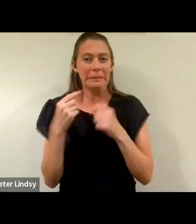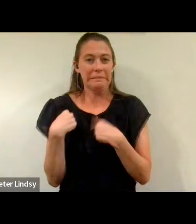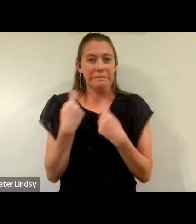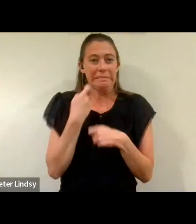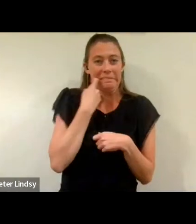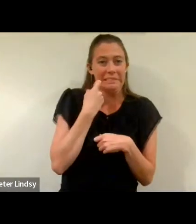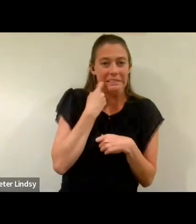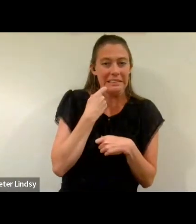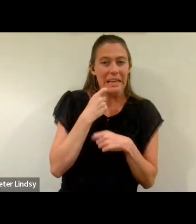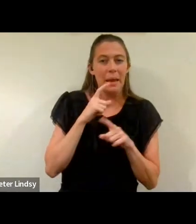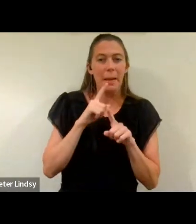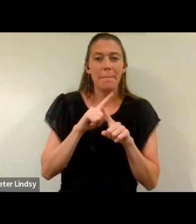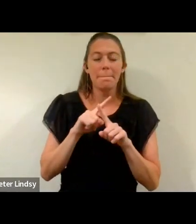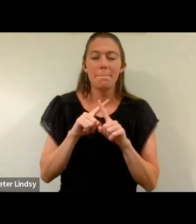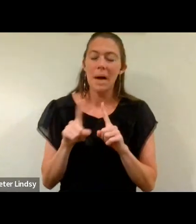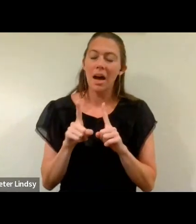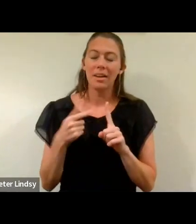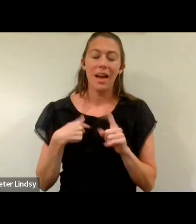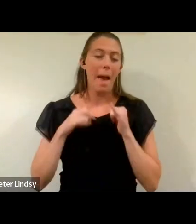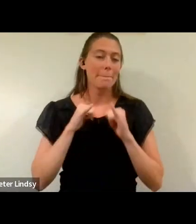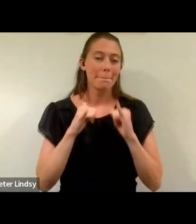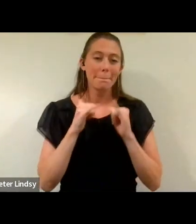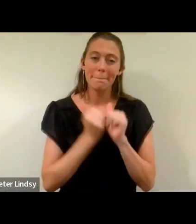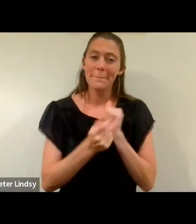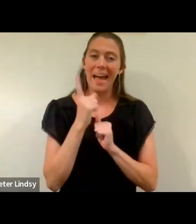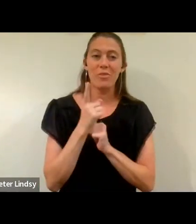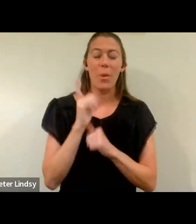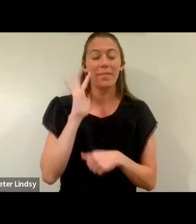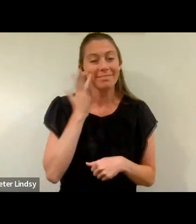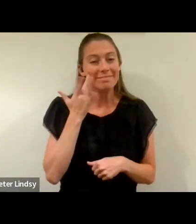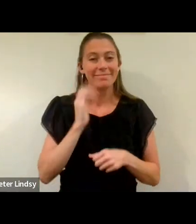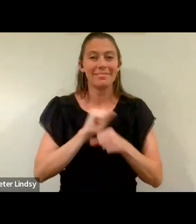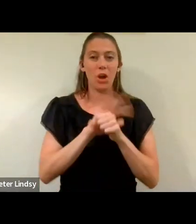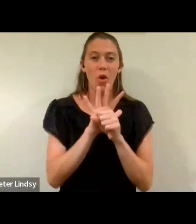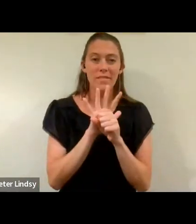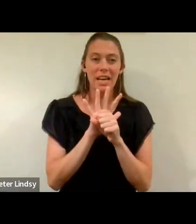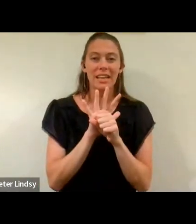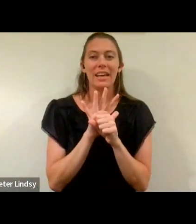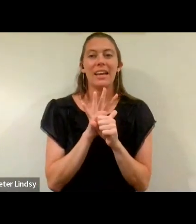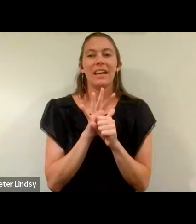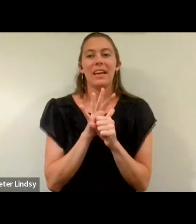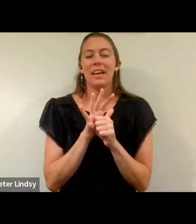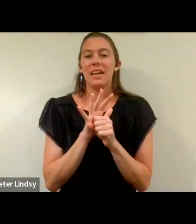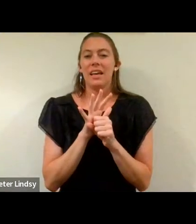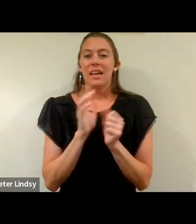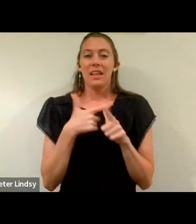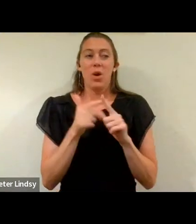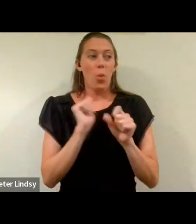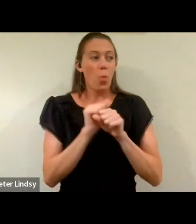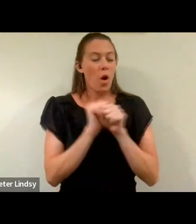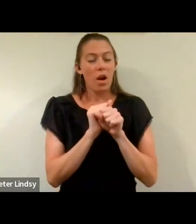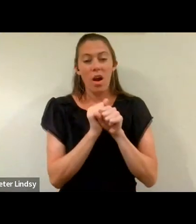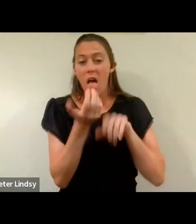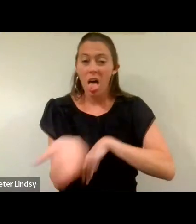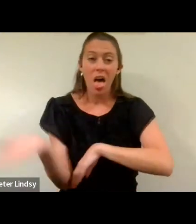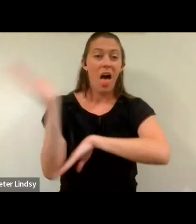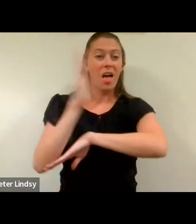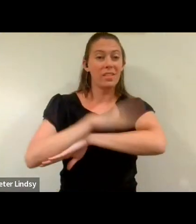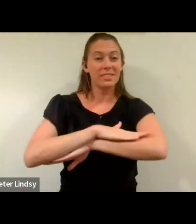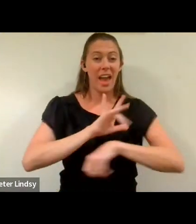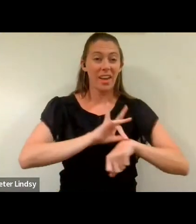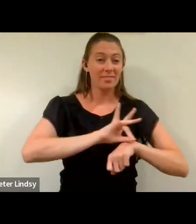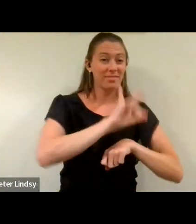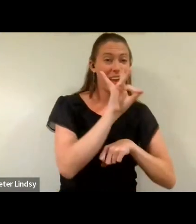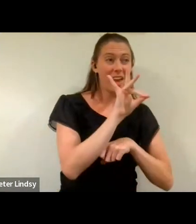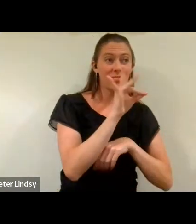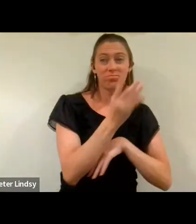fatigue. And then by the time 5:30 comes in, since 8 o'clock in the morning Zoom, I'm zoomed